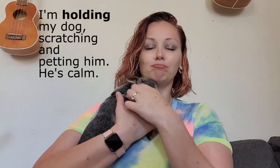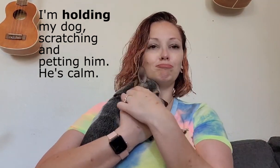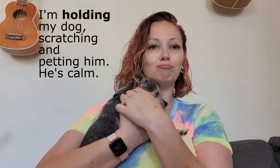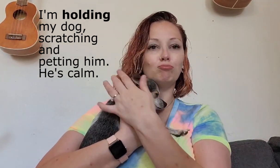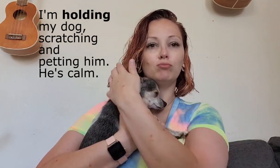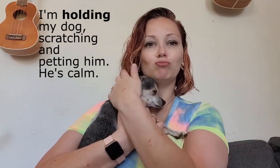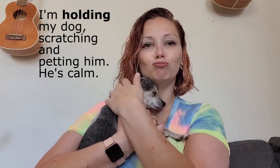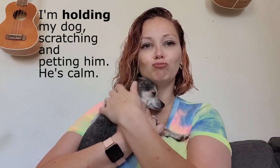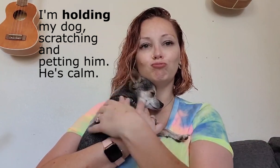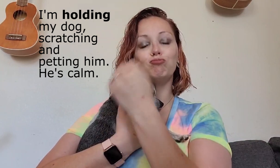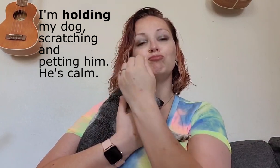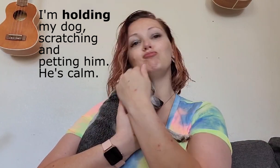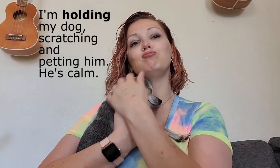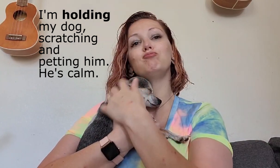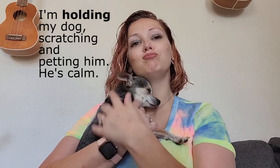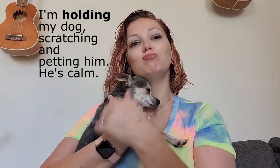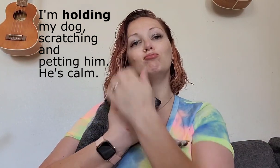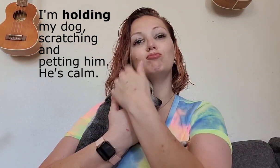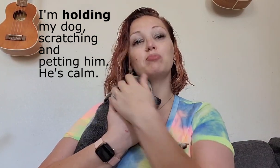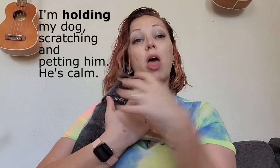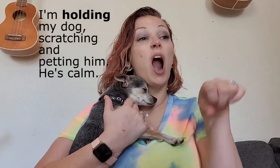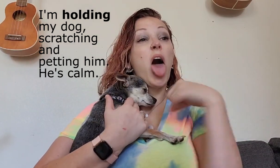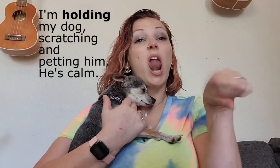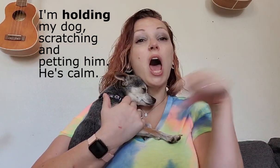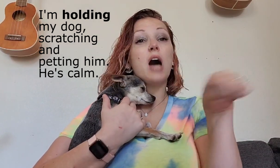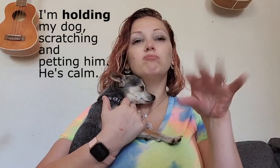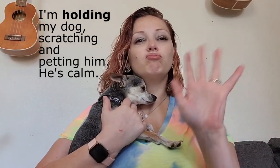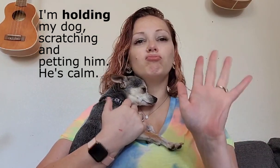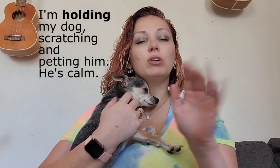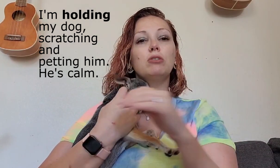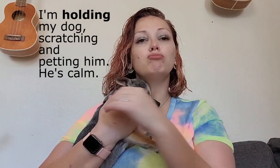The woman is holding her dog and petting it.